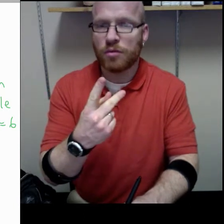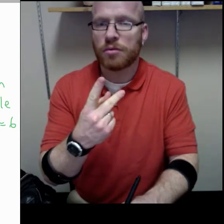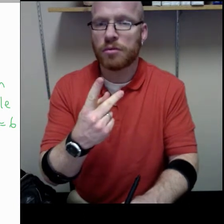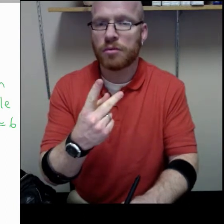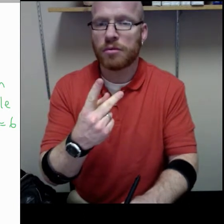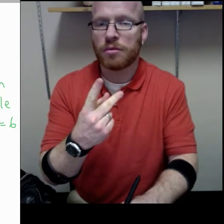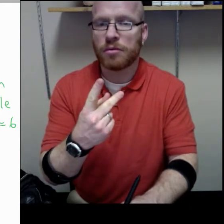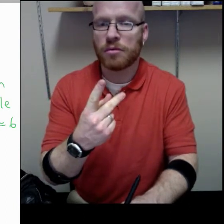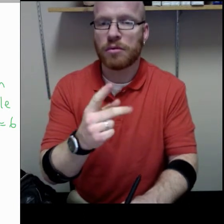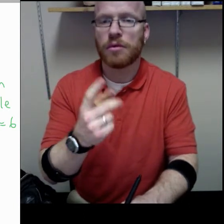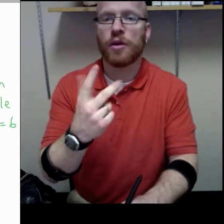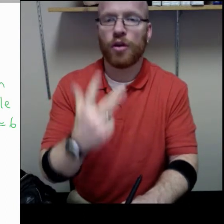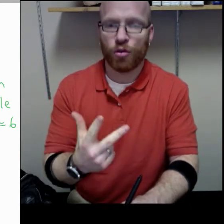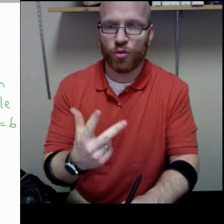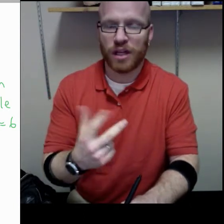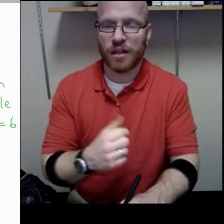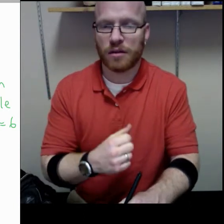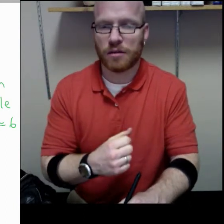use blue now.